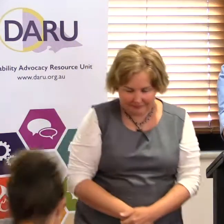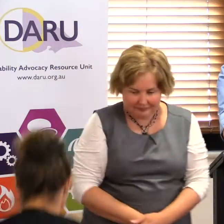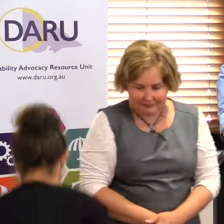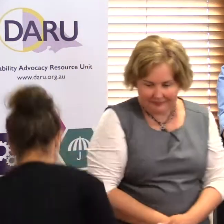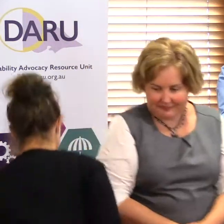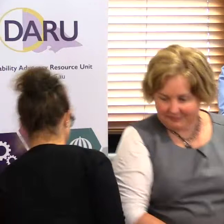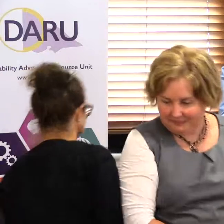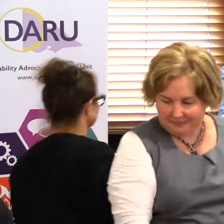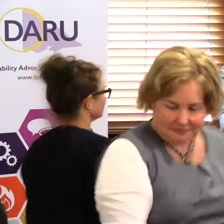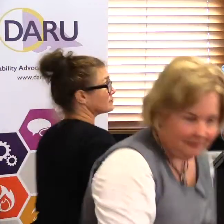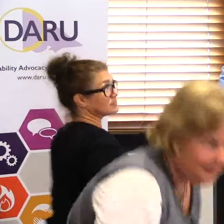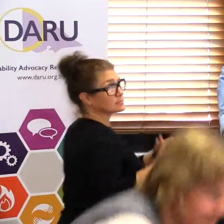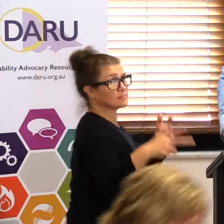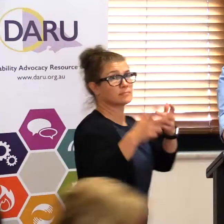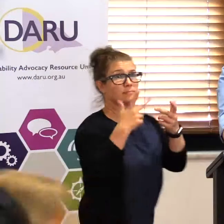for Felix?